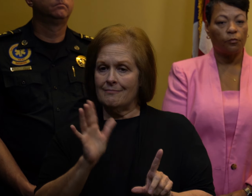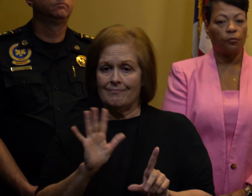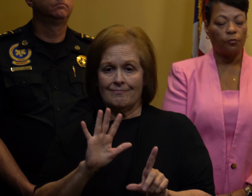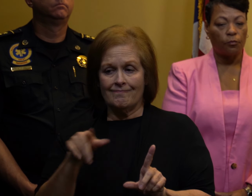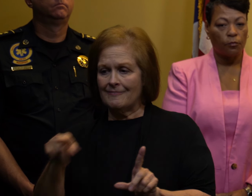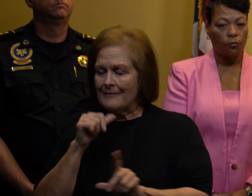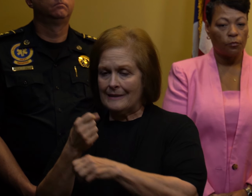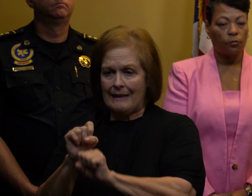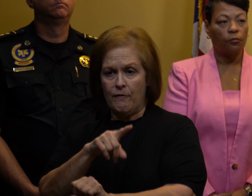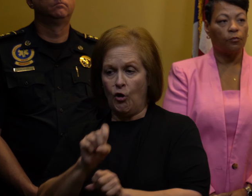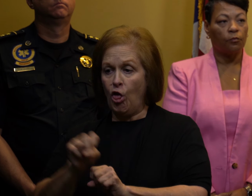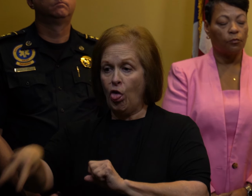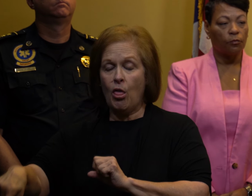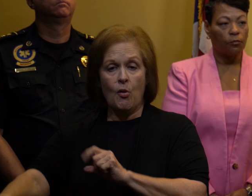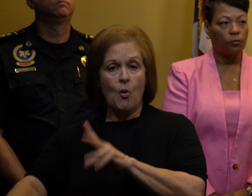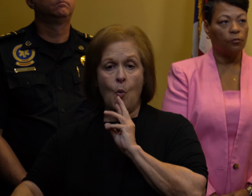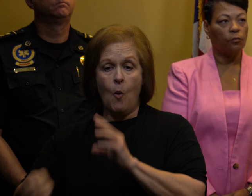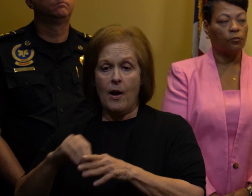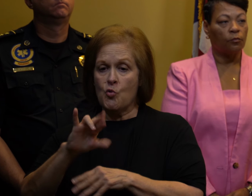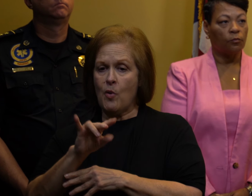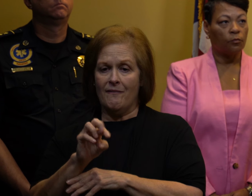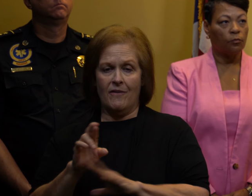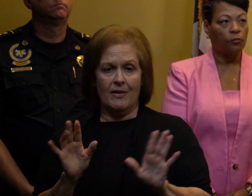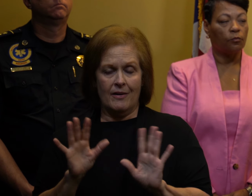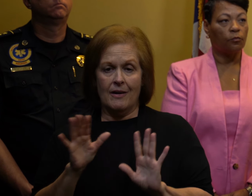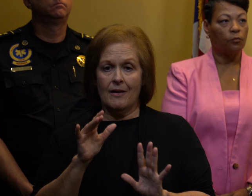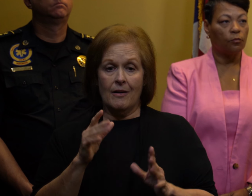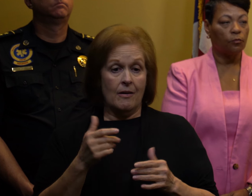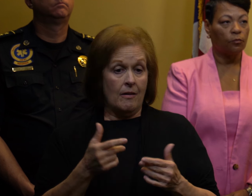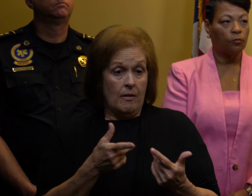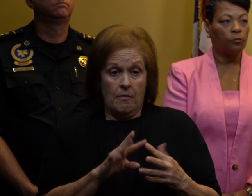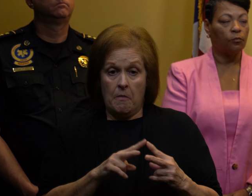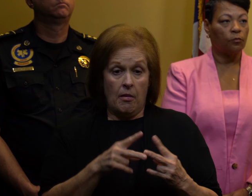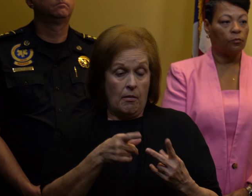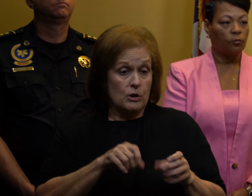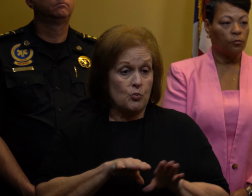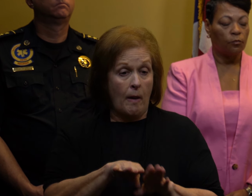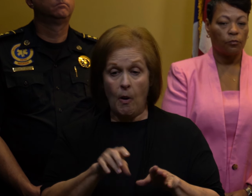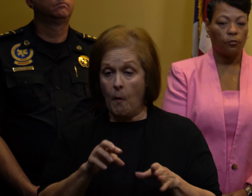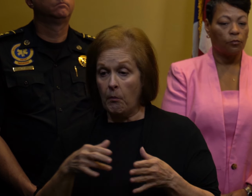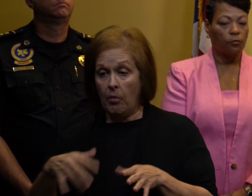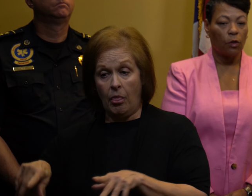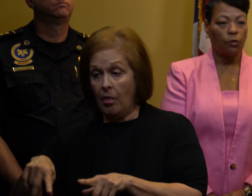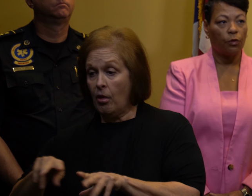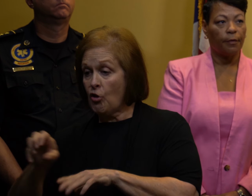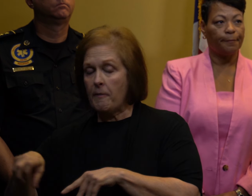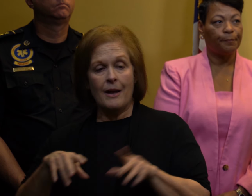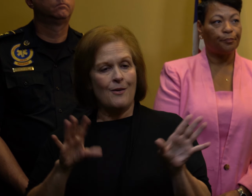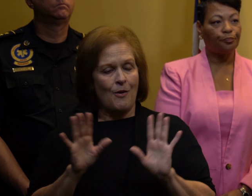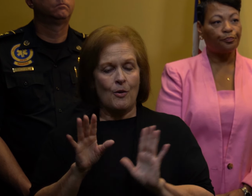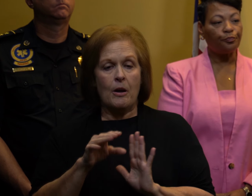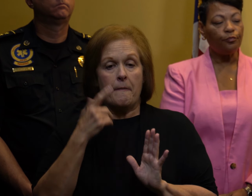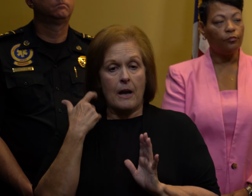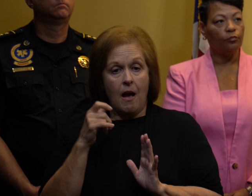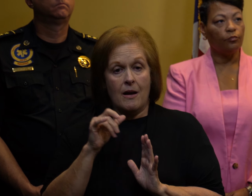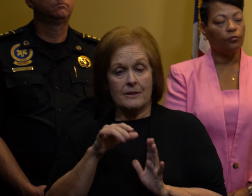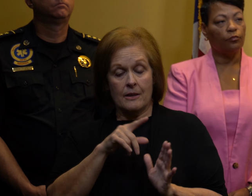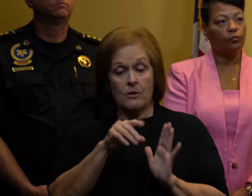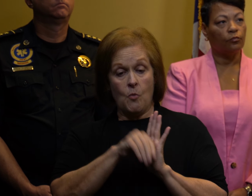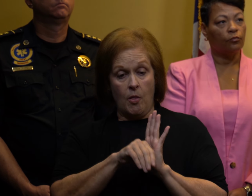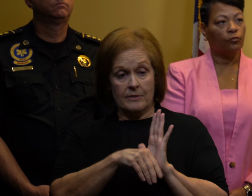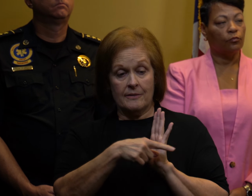rescue mission when they see someone in the river, whether they're swimming or regardless. The Port of New Orleans is on board with the fireboats